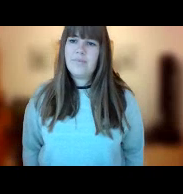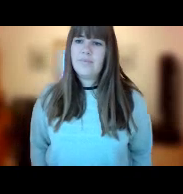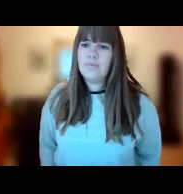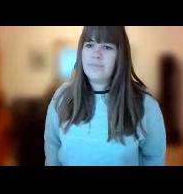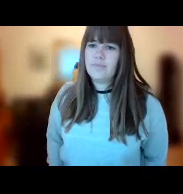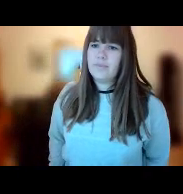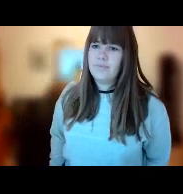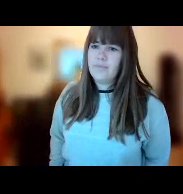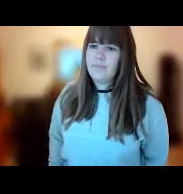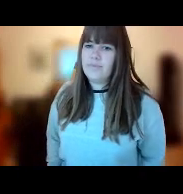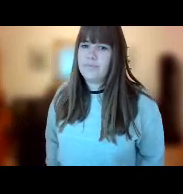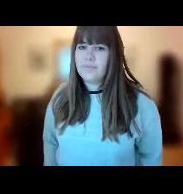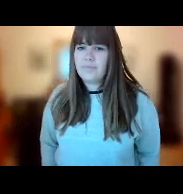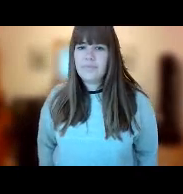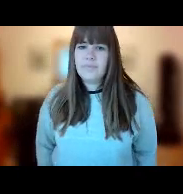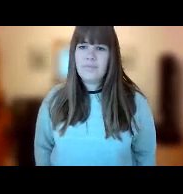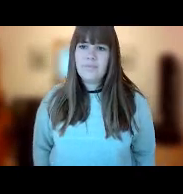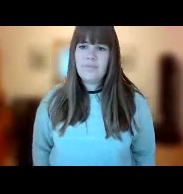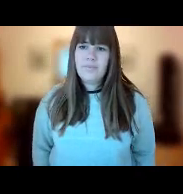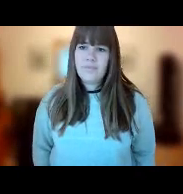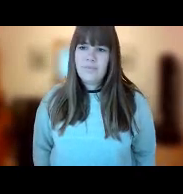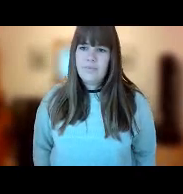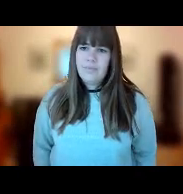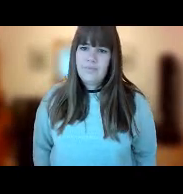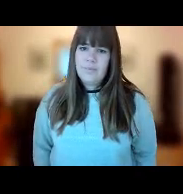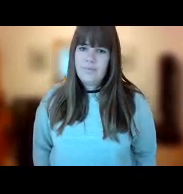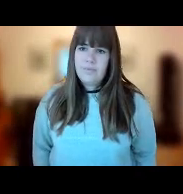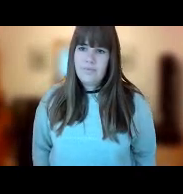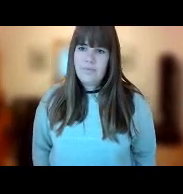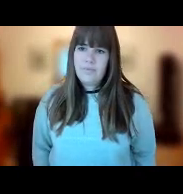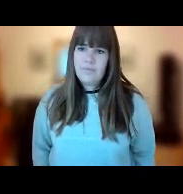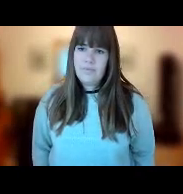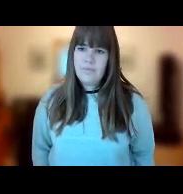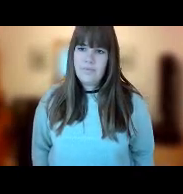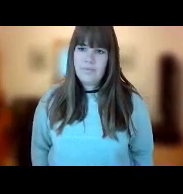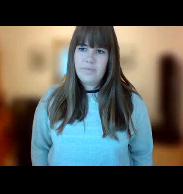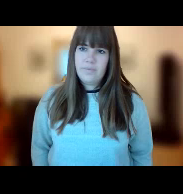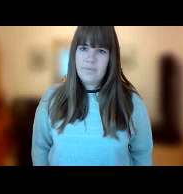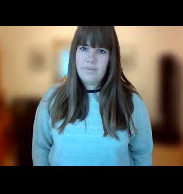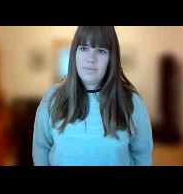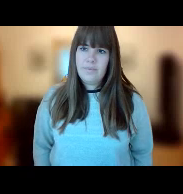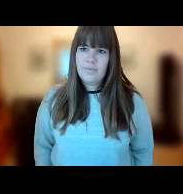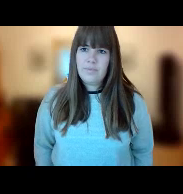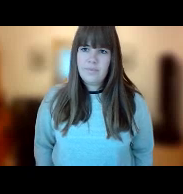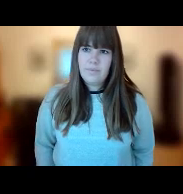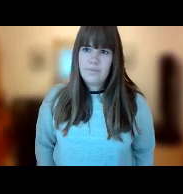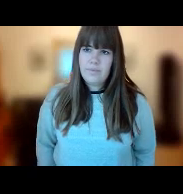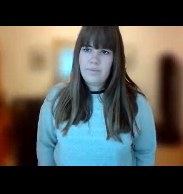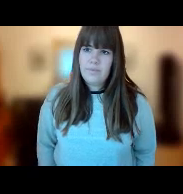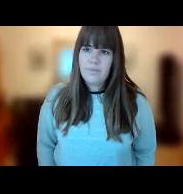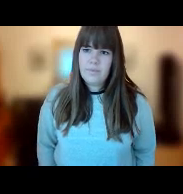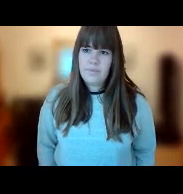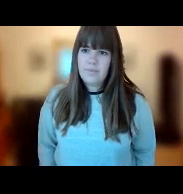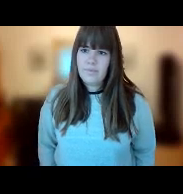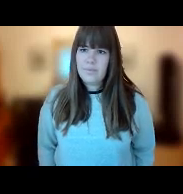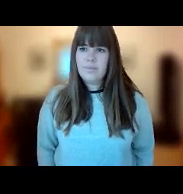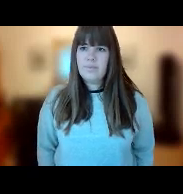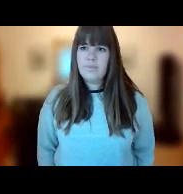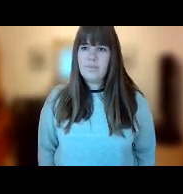I work in leisure centres in Brentwood, Basildon and Chelmsford, and I lead